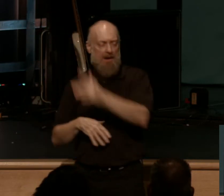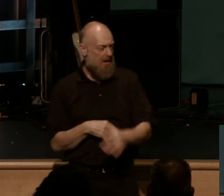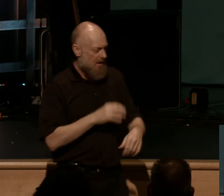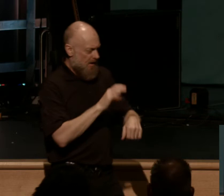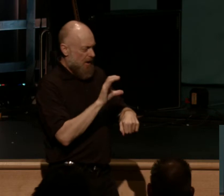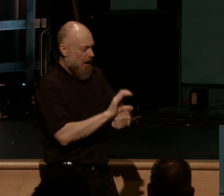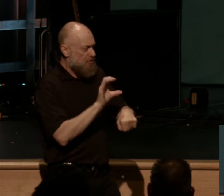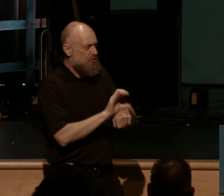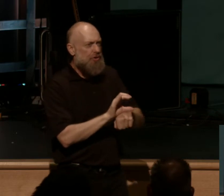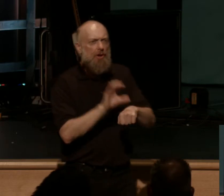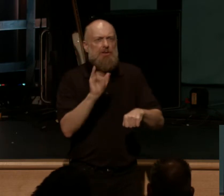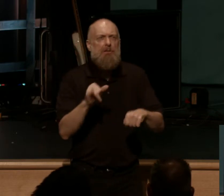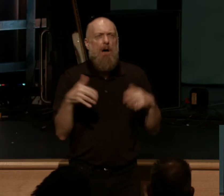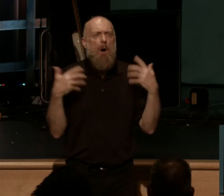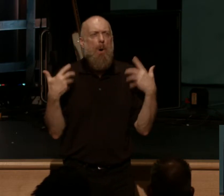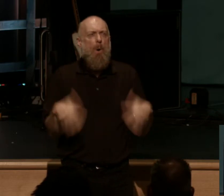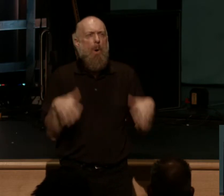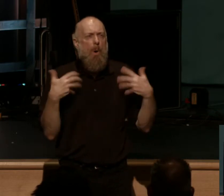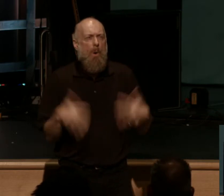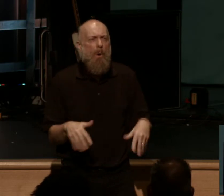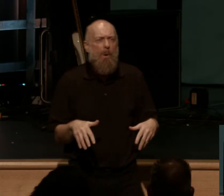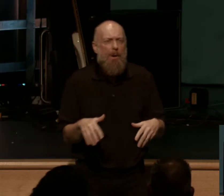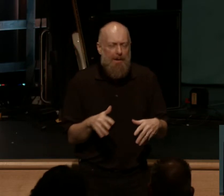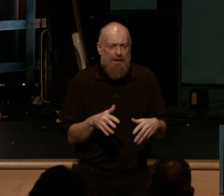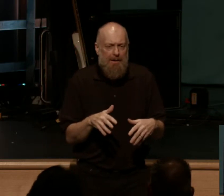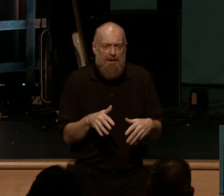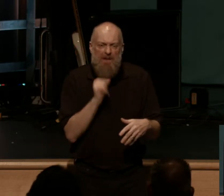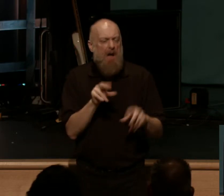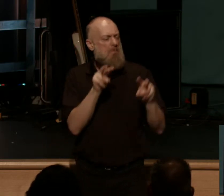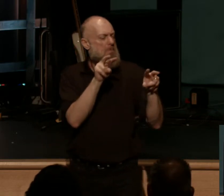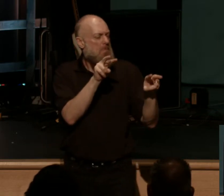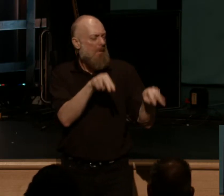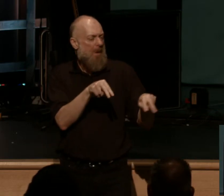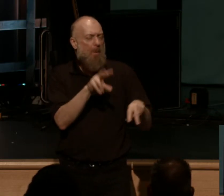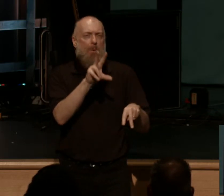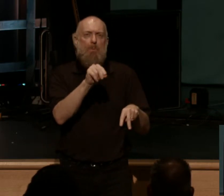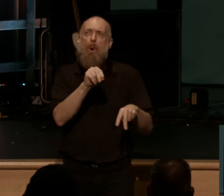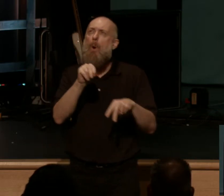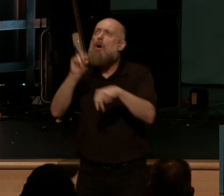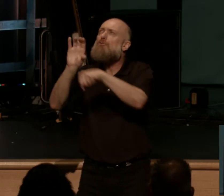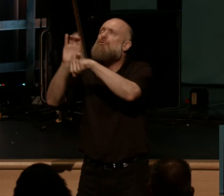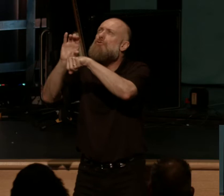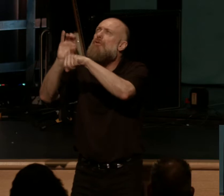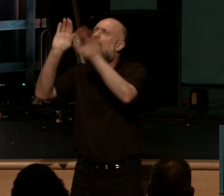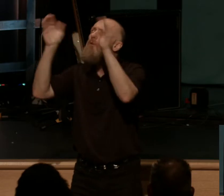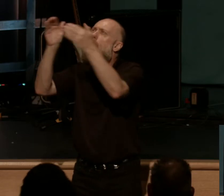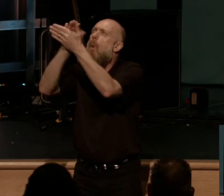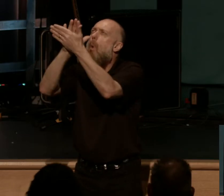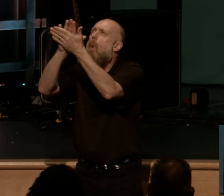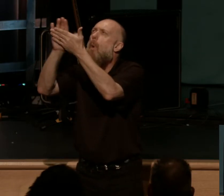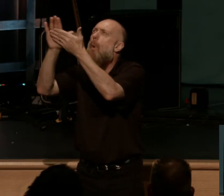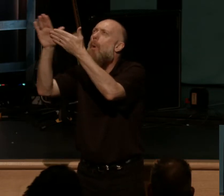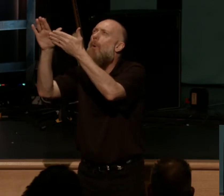awe is a church not with haughtiness, but a church of holiness.